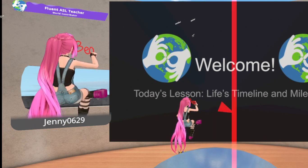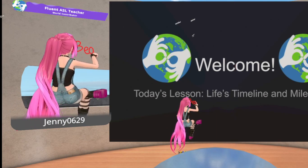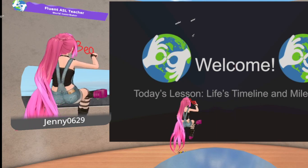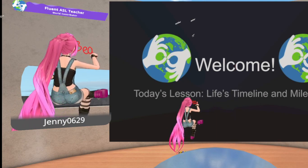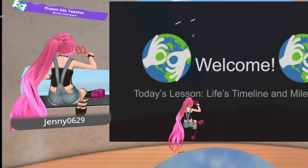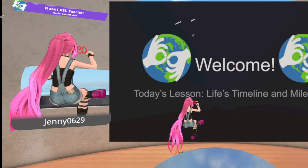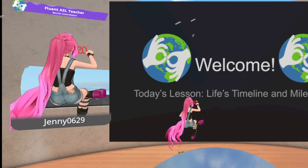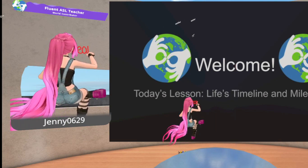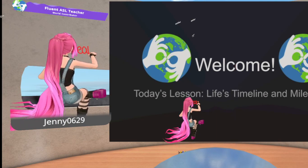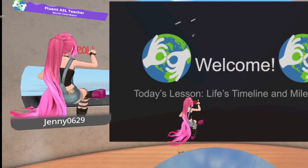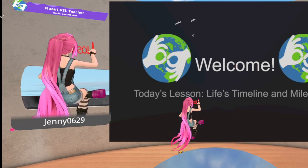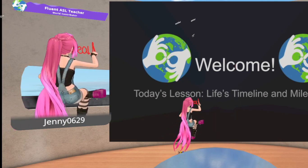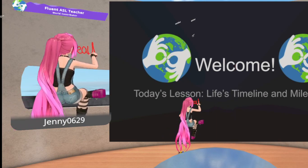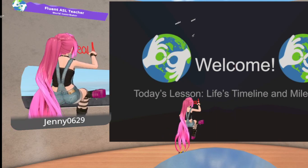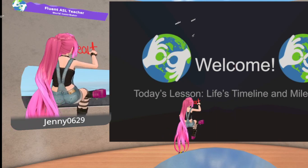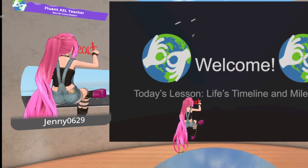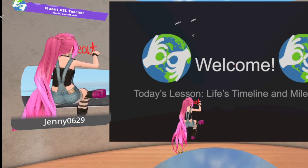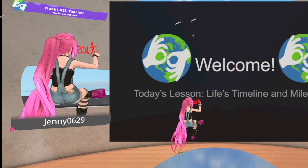opposite